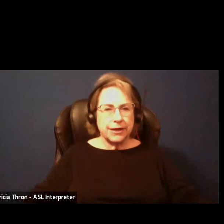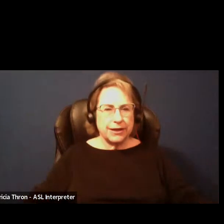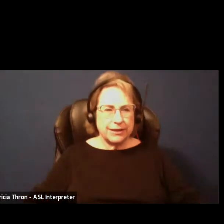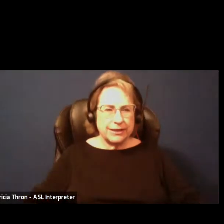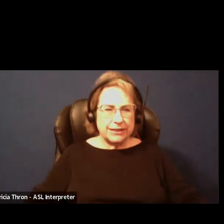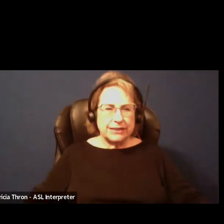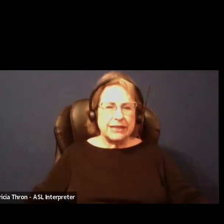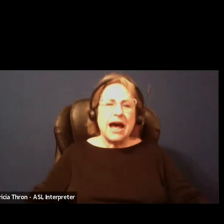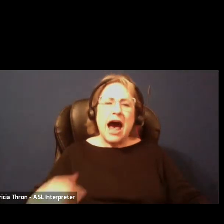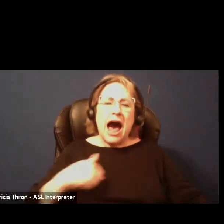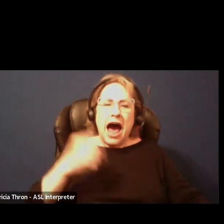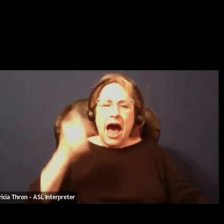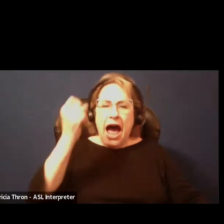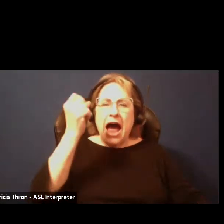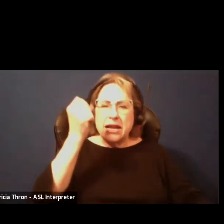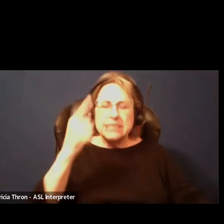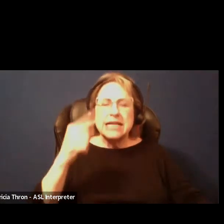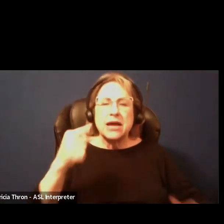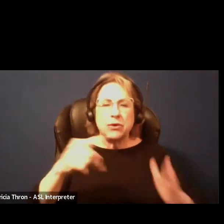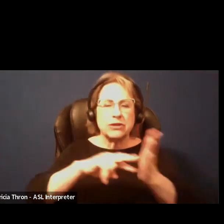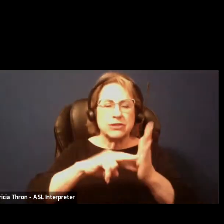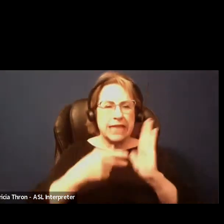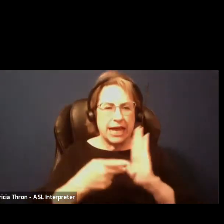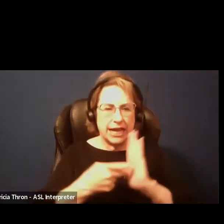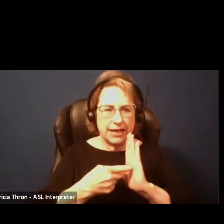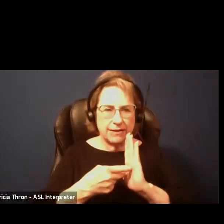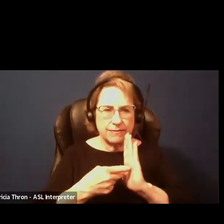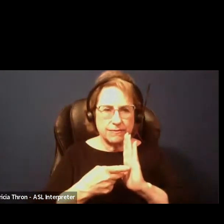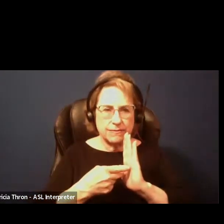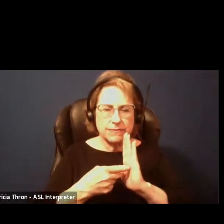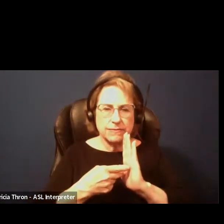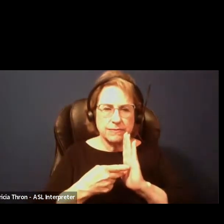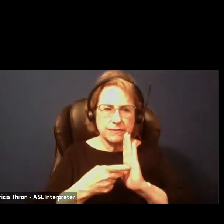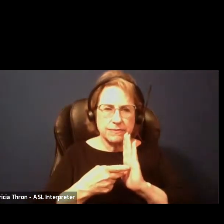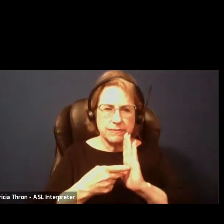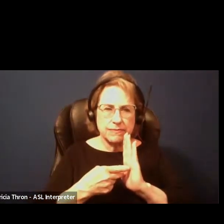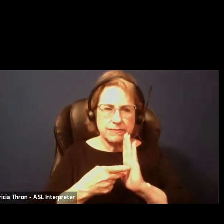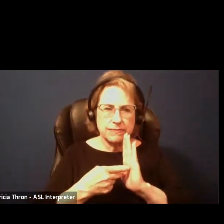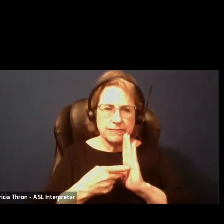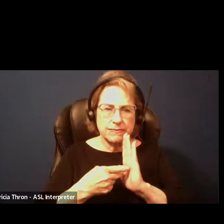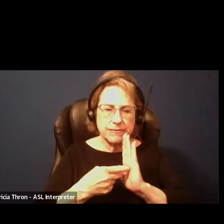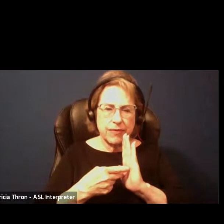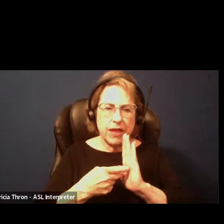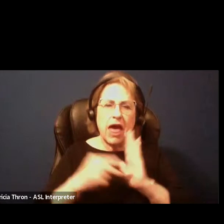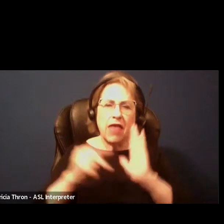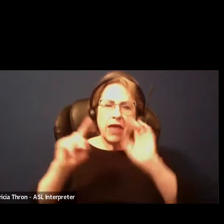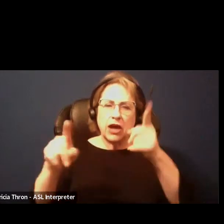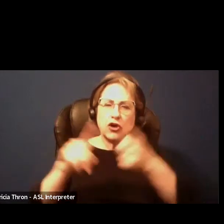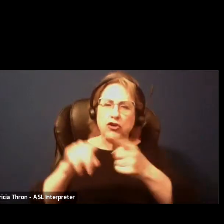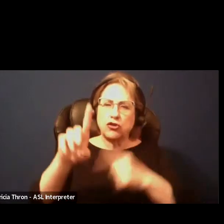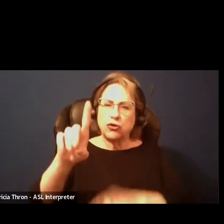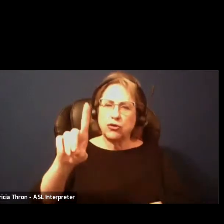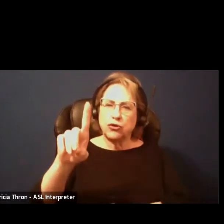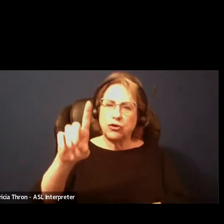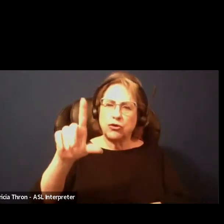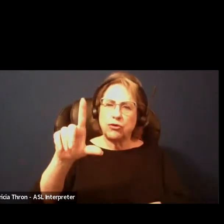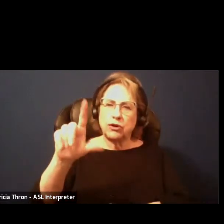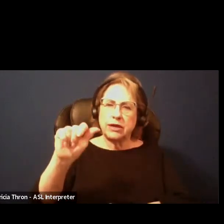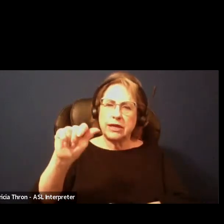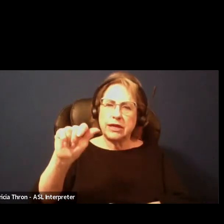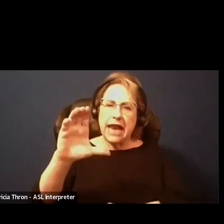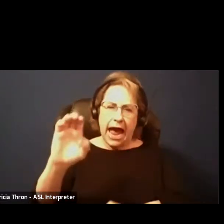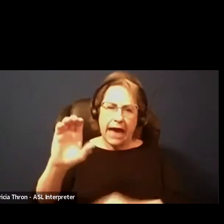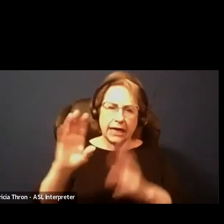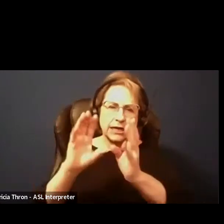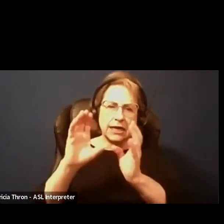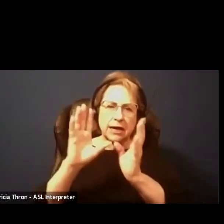me. So I understand what you're saying. All right. They could go to a DLAC meeting on their own though. But that's an extra meeting you guys would have to